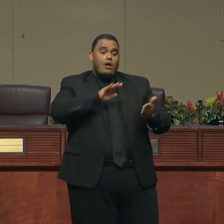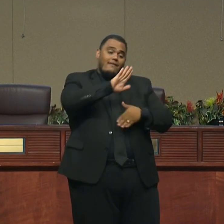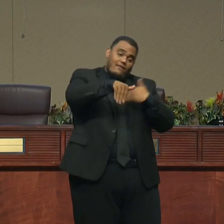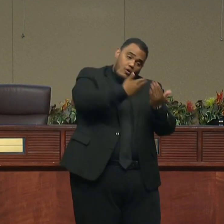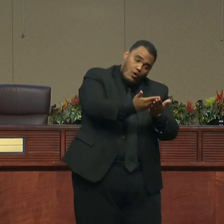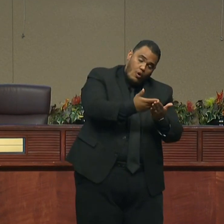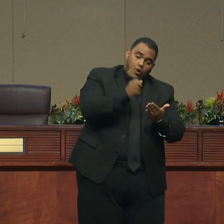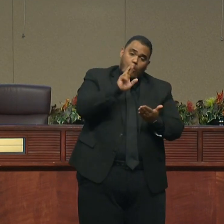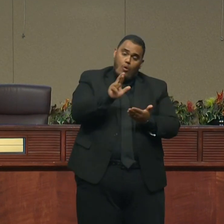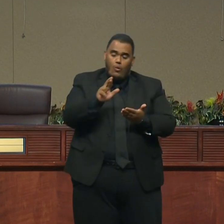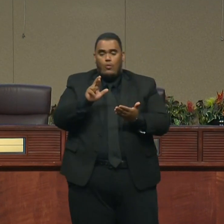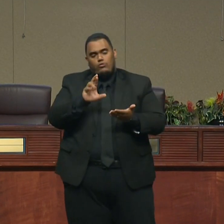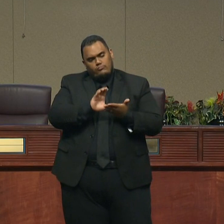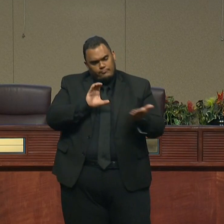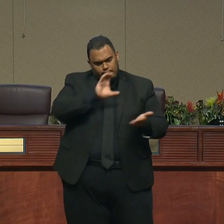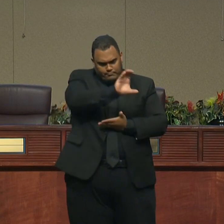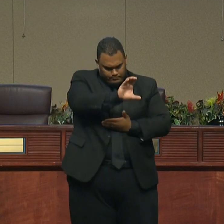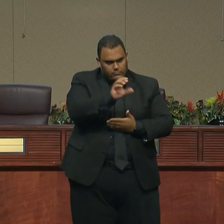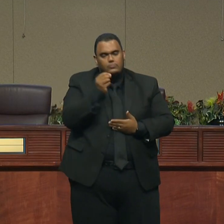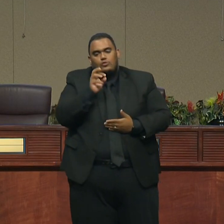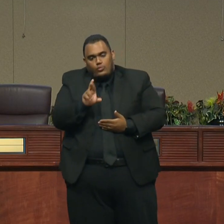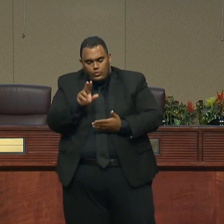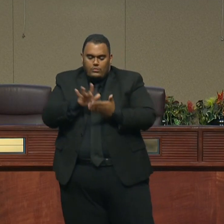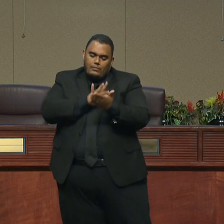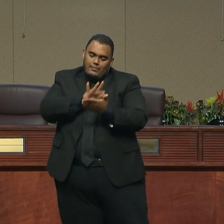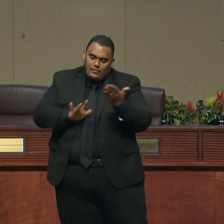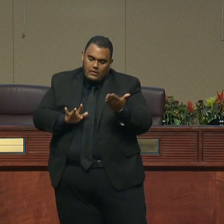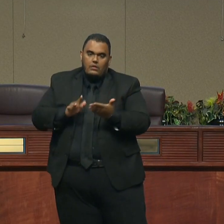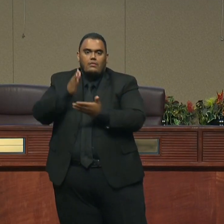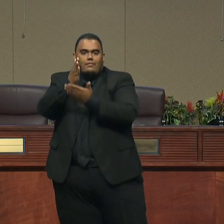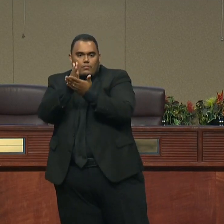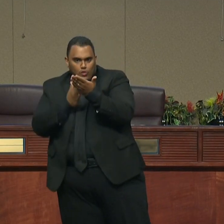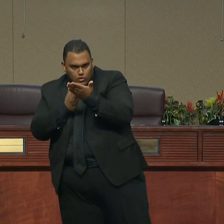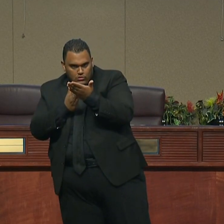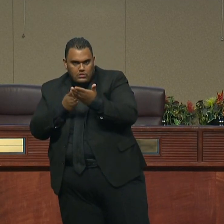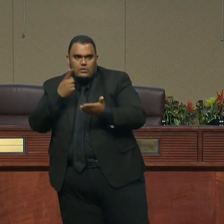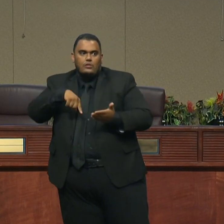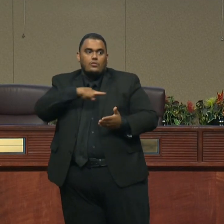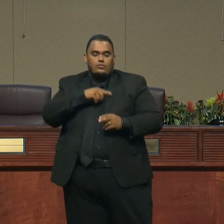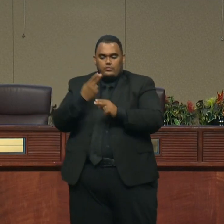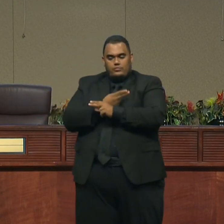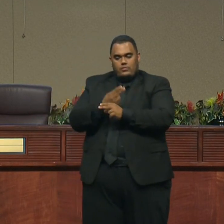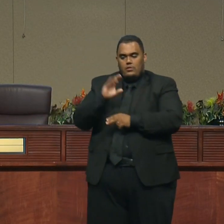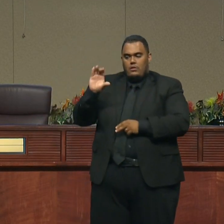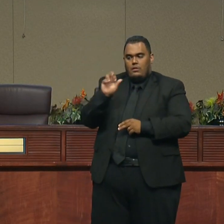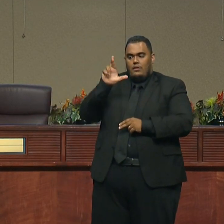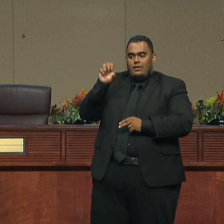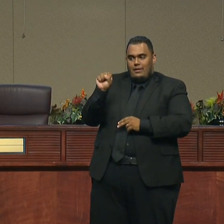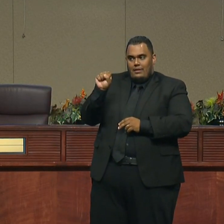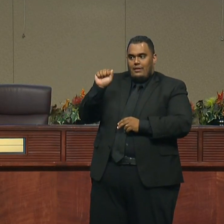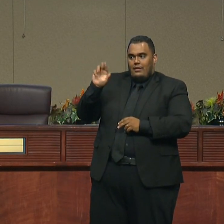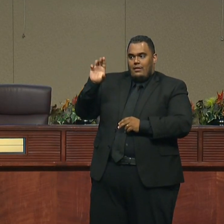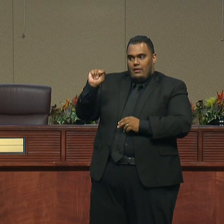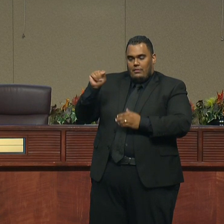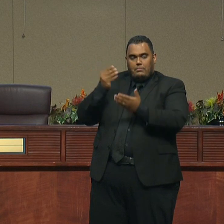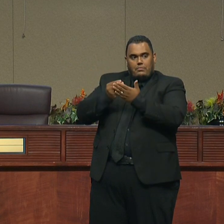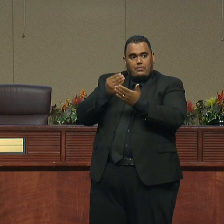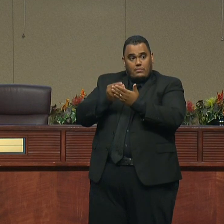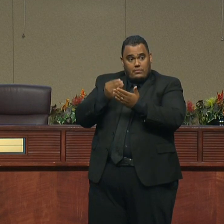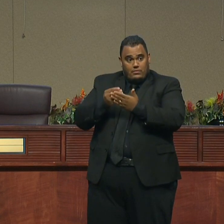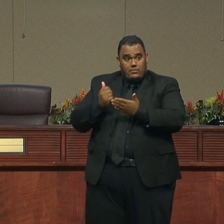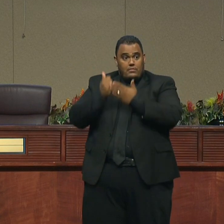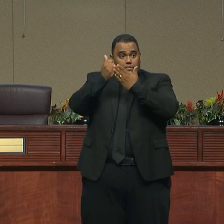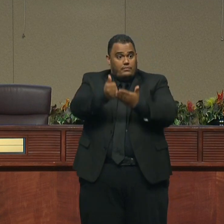are. And we will use CARES Act dollars to assist our residents, Orange